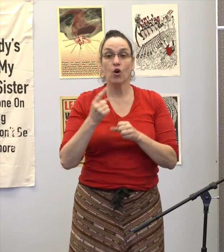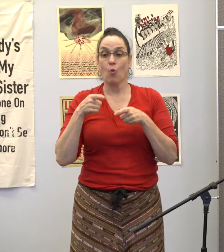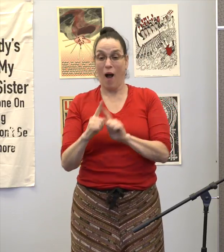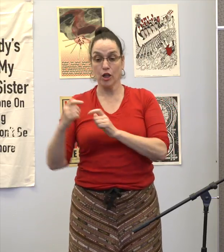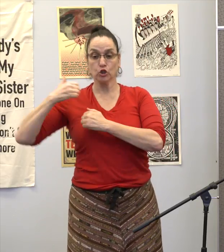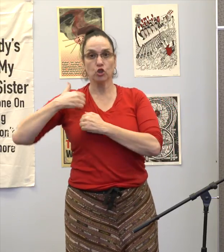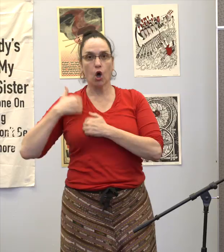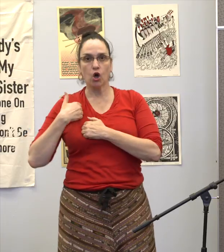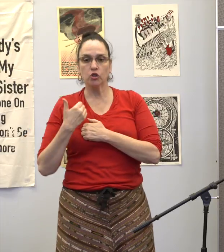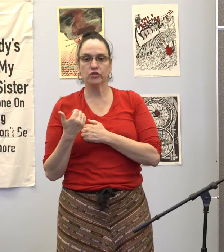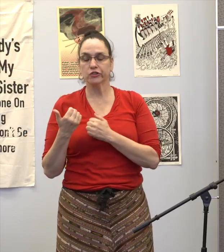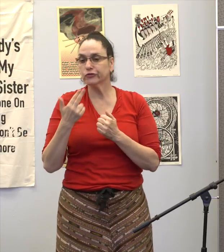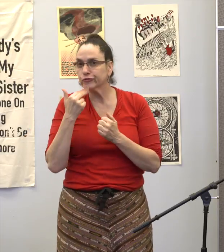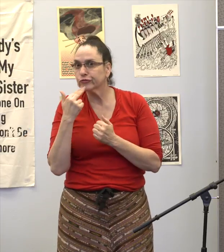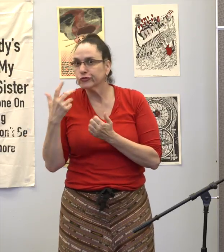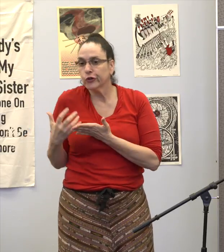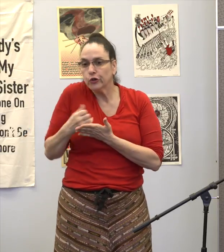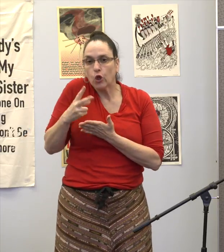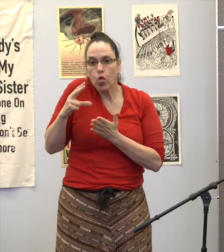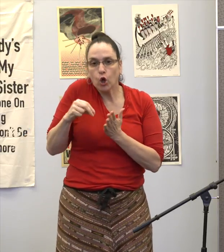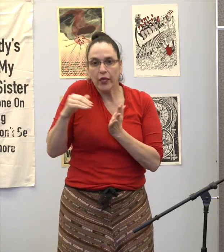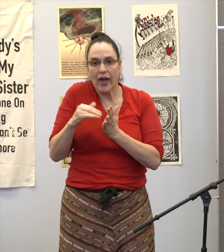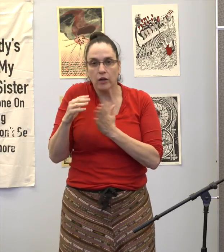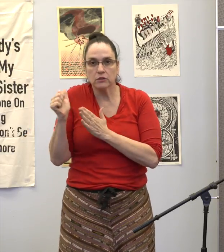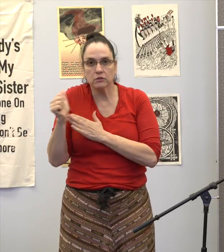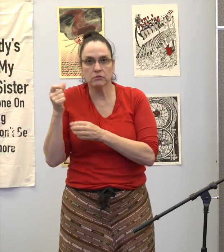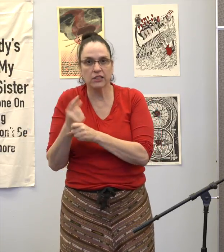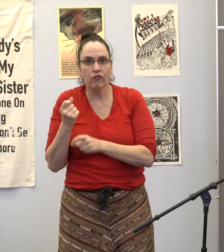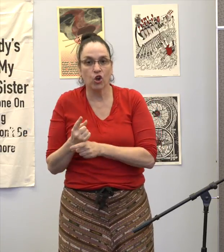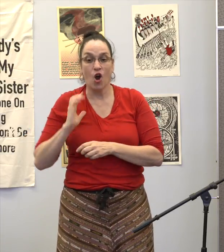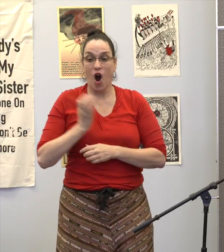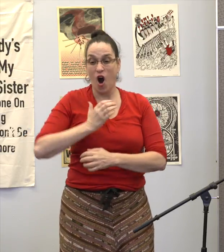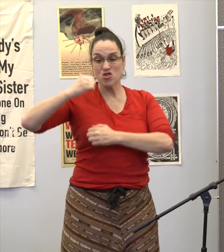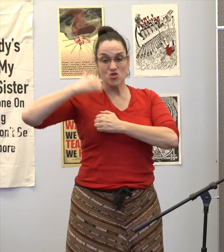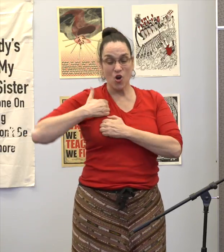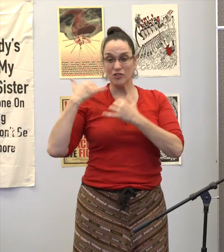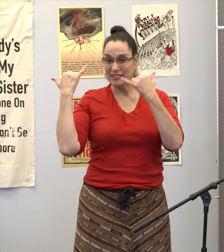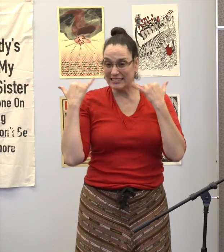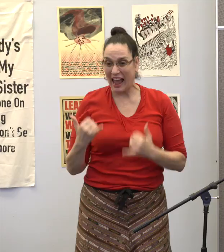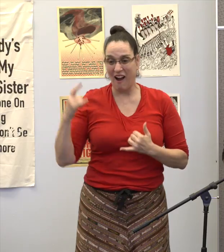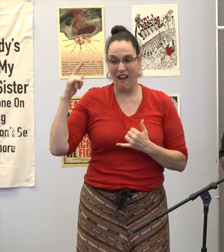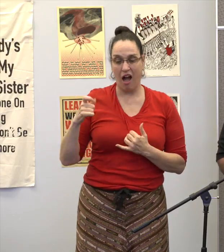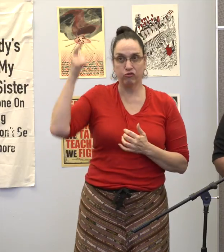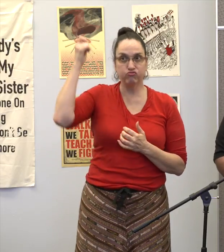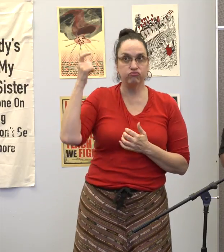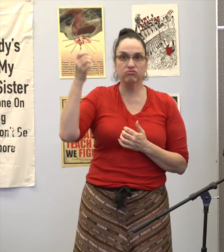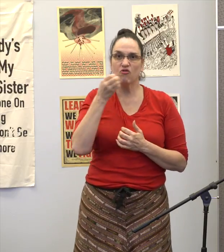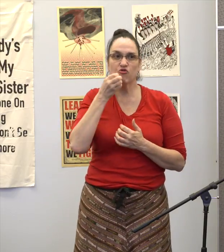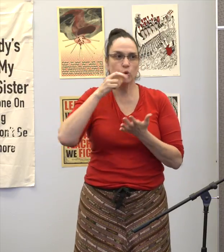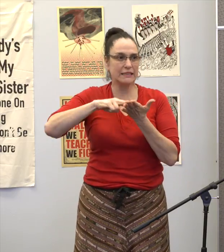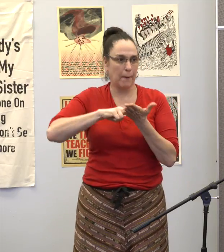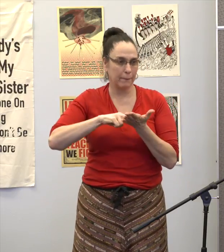makes $30,000, and many of our soldiers have to get on food stamps. When we talk about